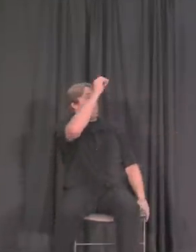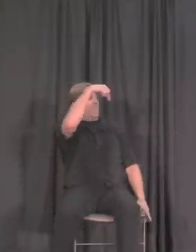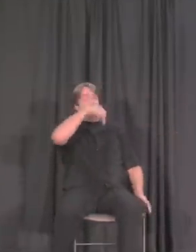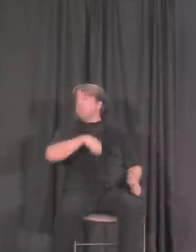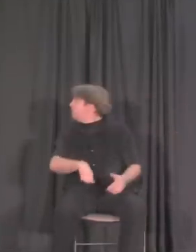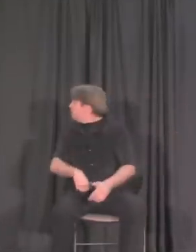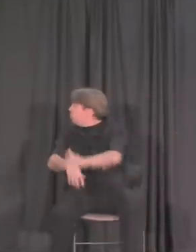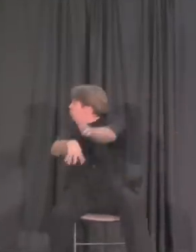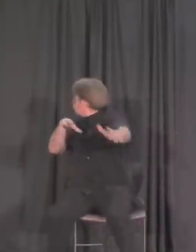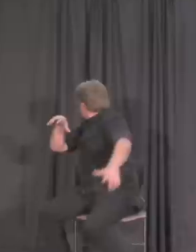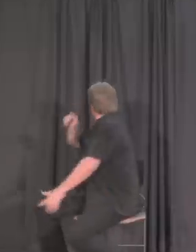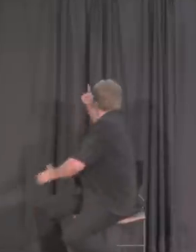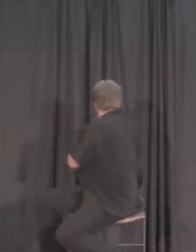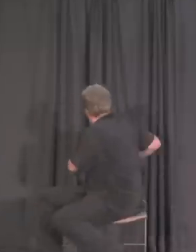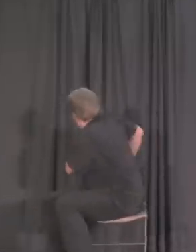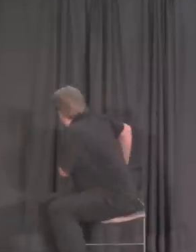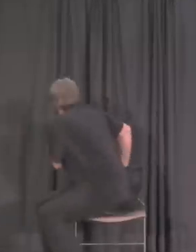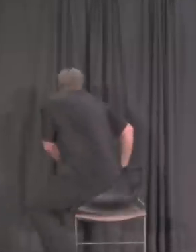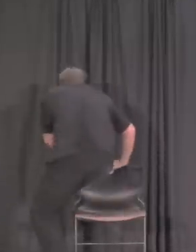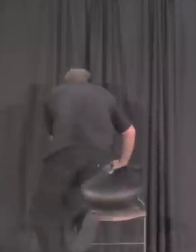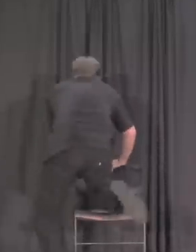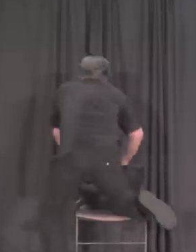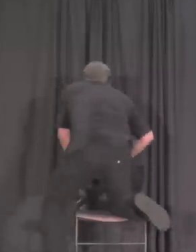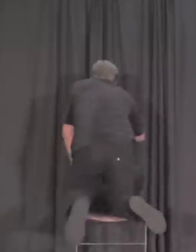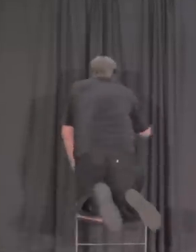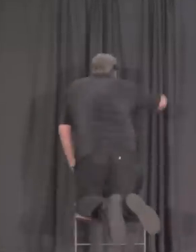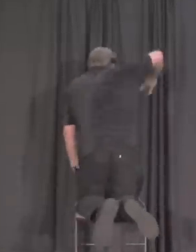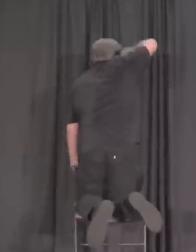My mother would do this. "Why, you little..."